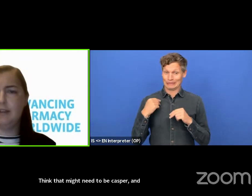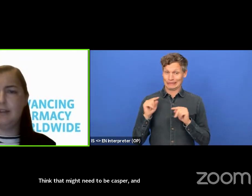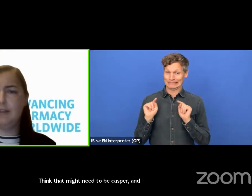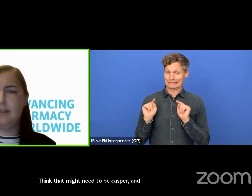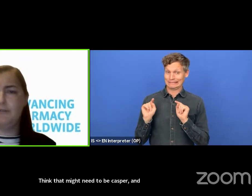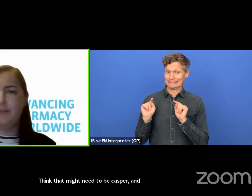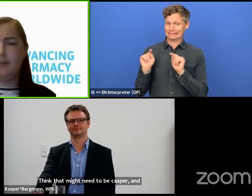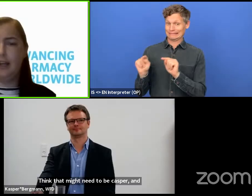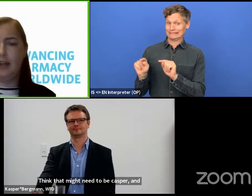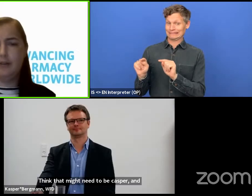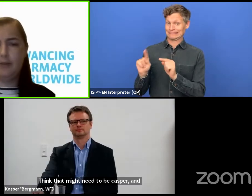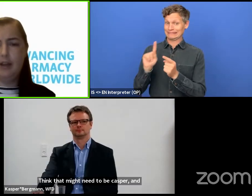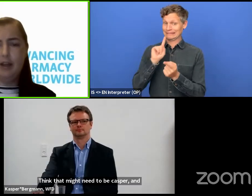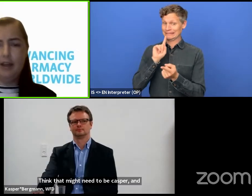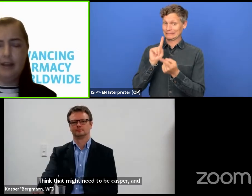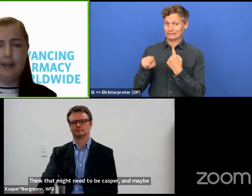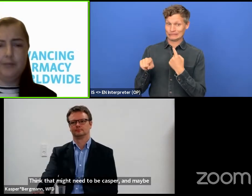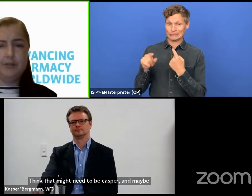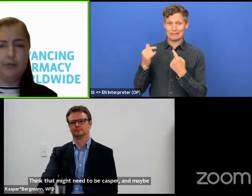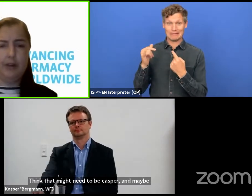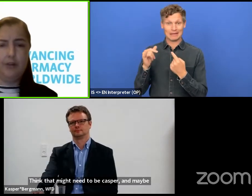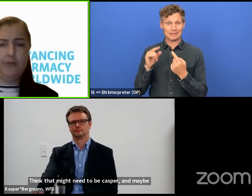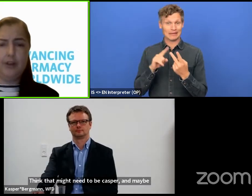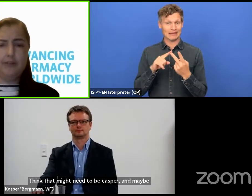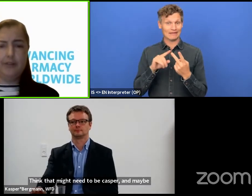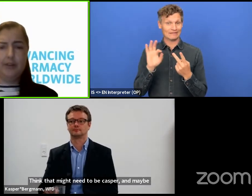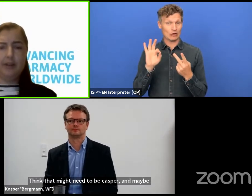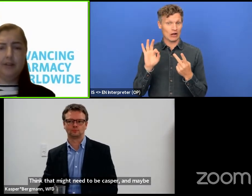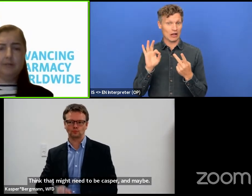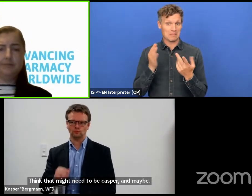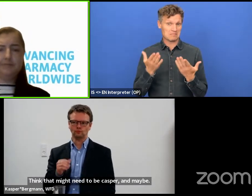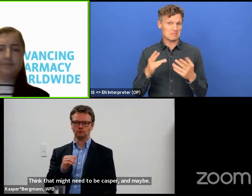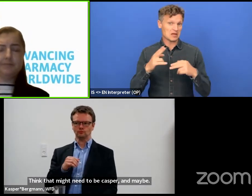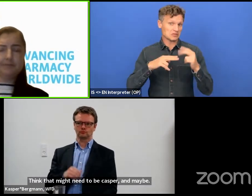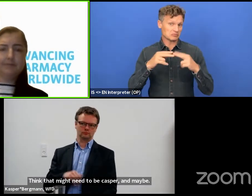maybe Fiorella. Casper, do you want to go first?